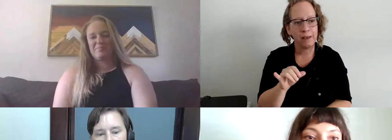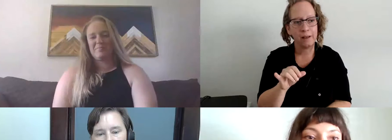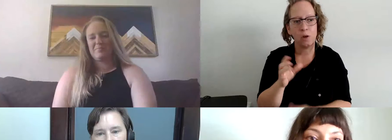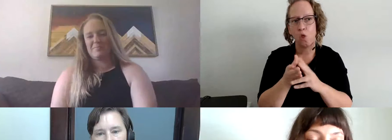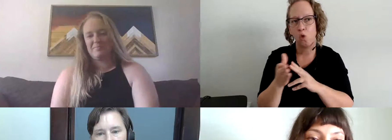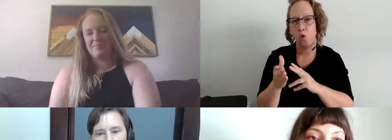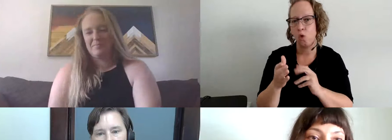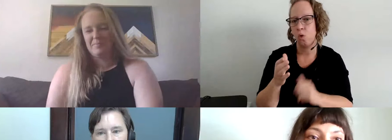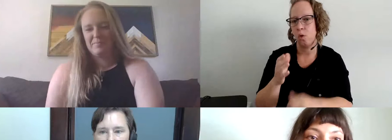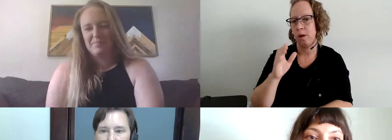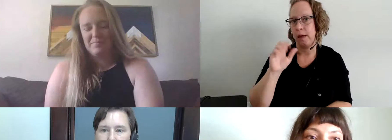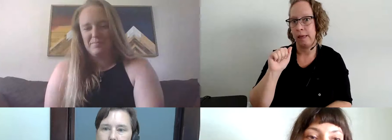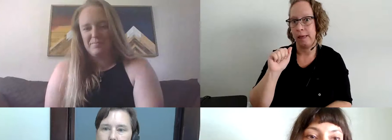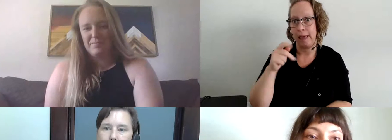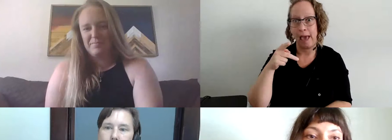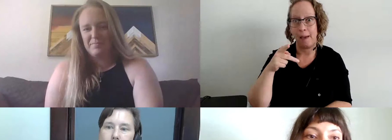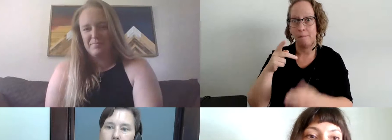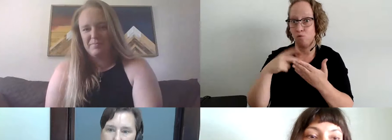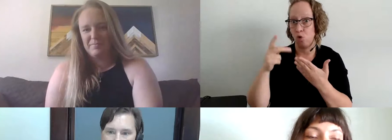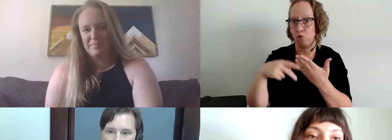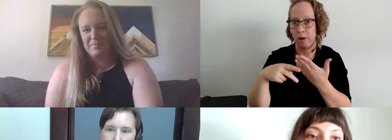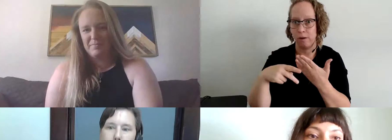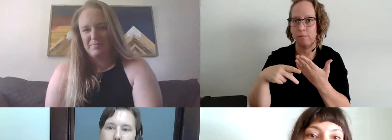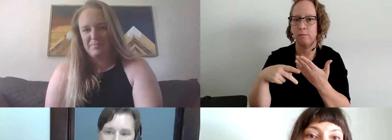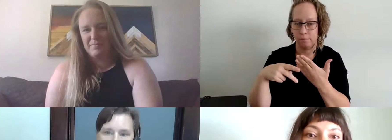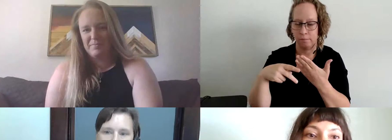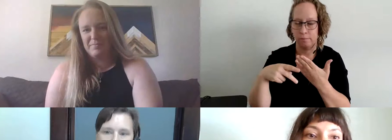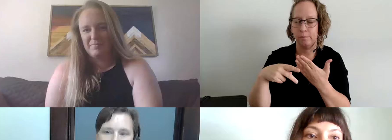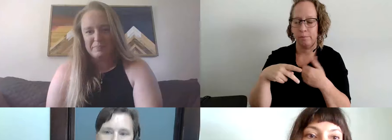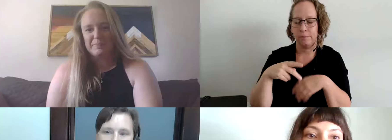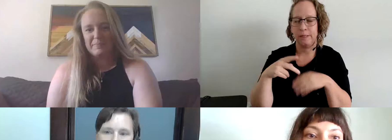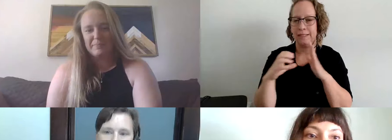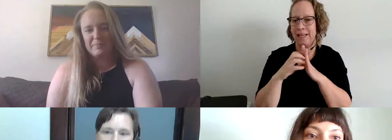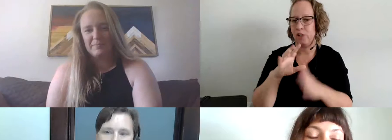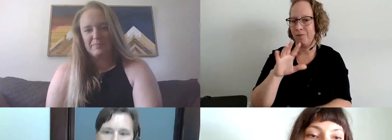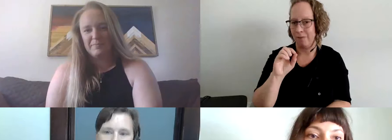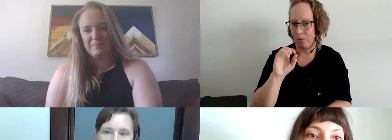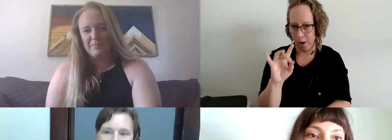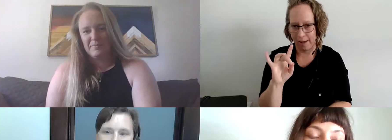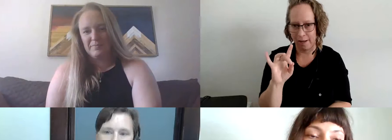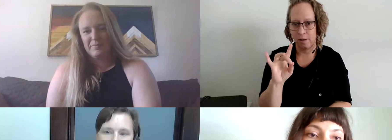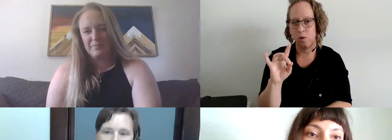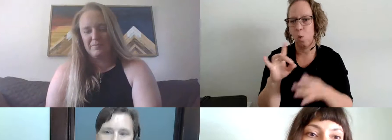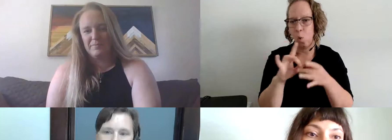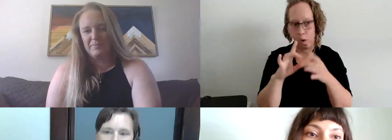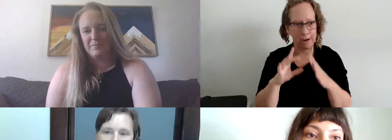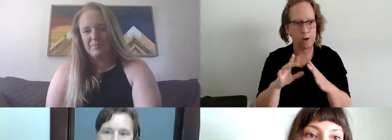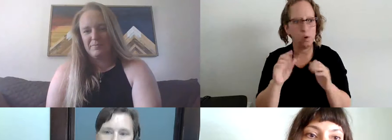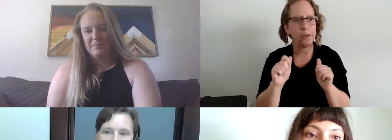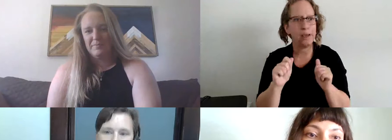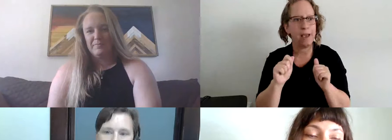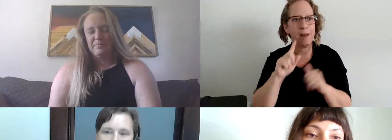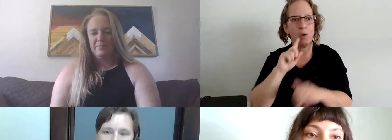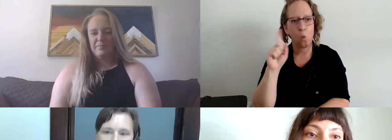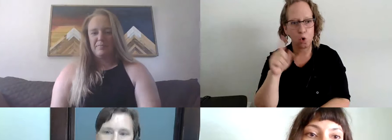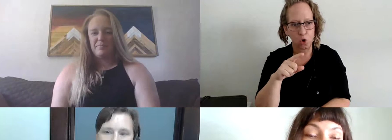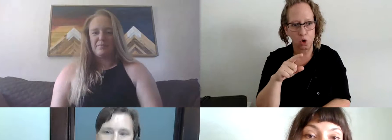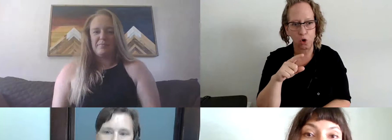the CAP program. Your agency, Section 508 coordinator can place an